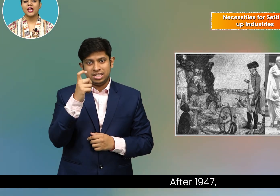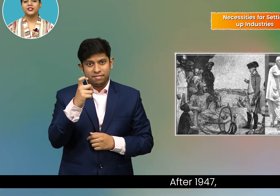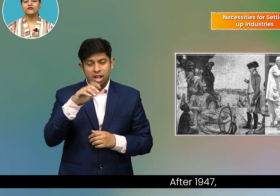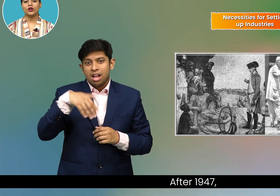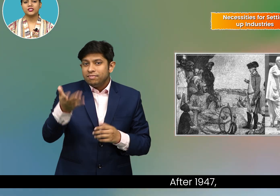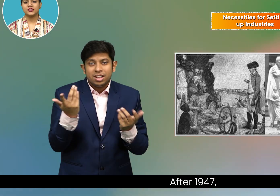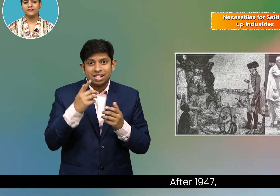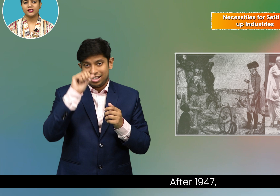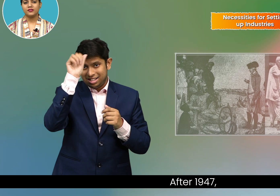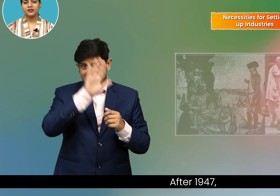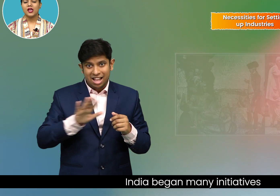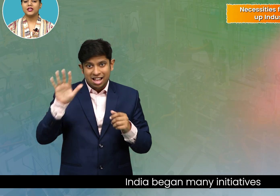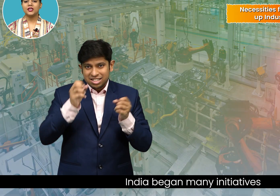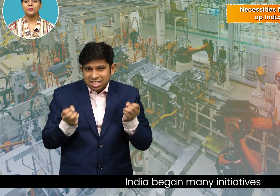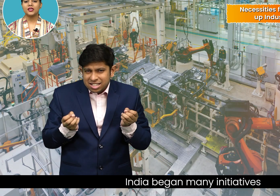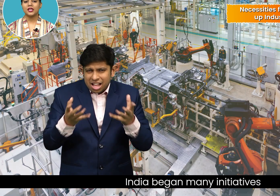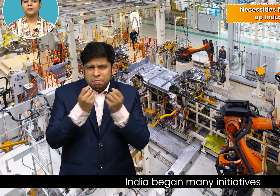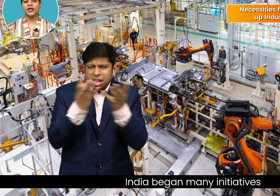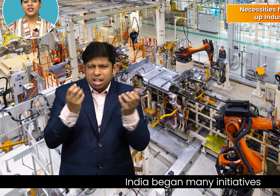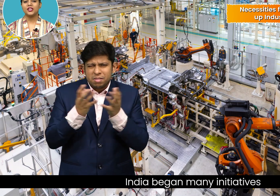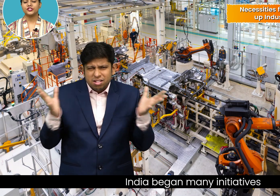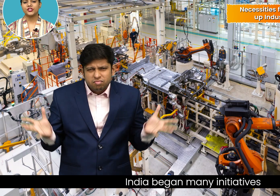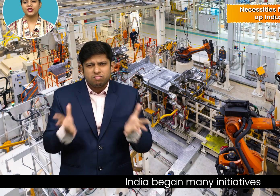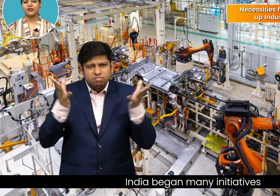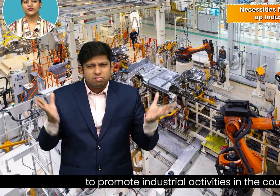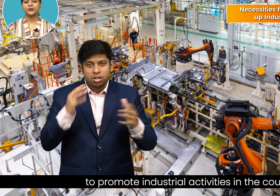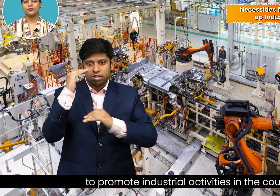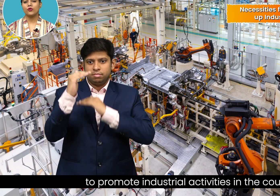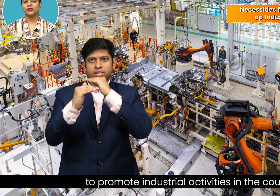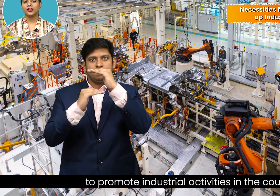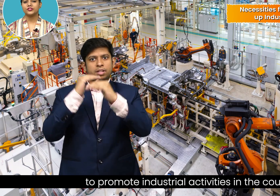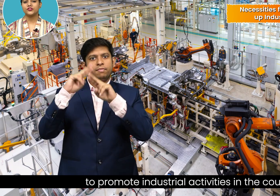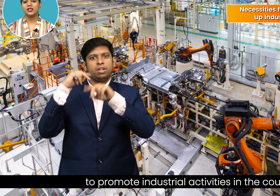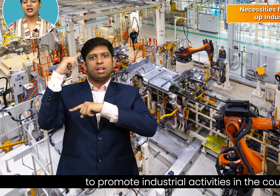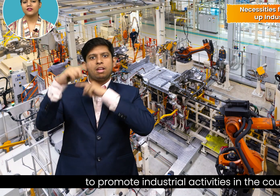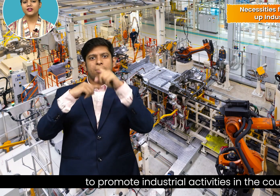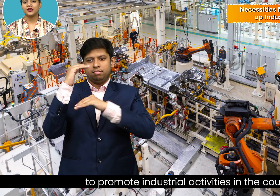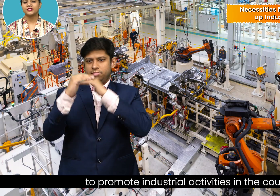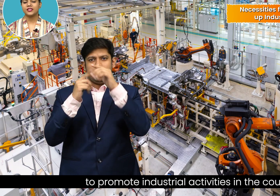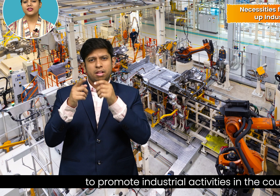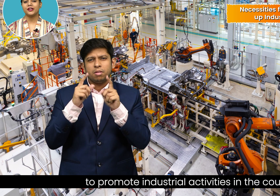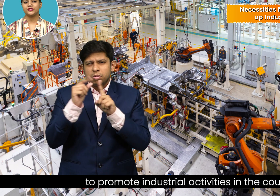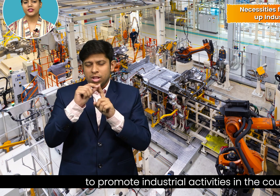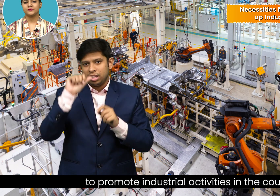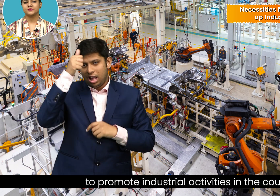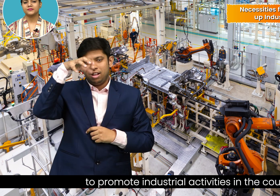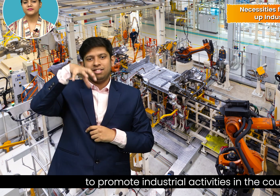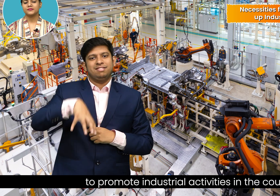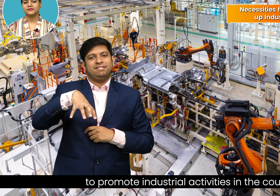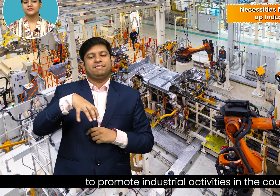After 1947, India began many initiatives to promote industrial activities in the